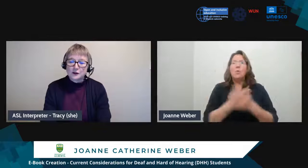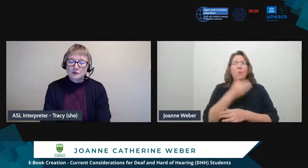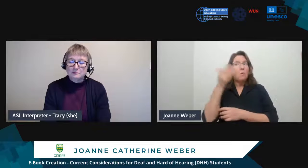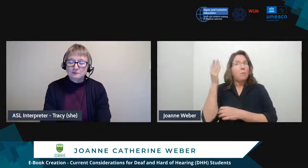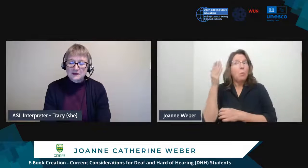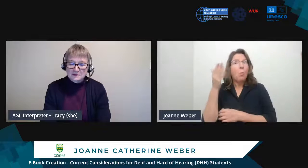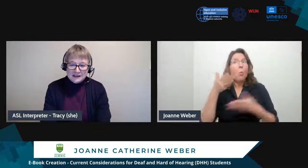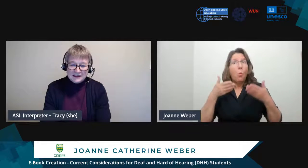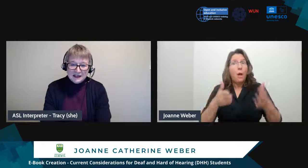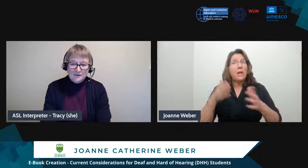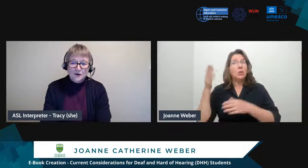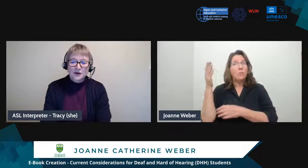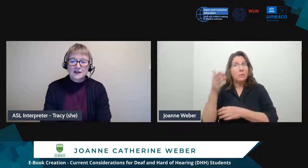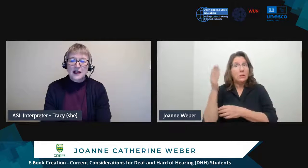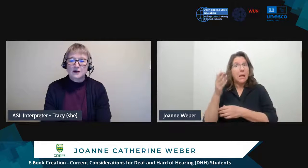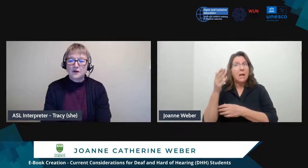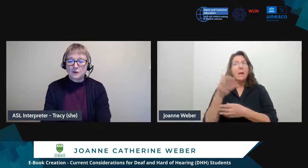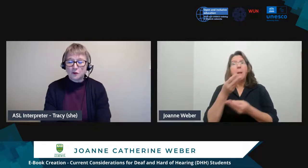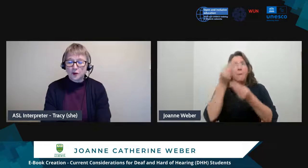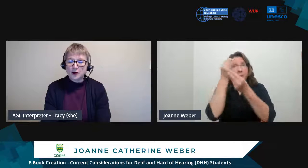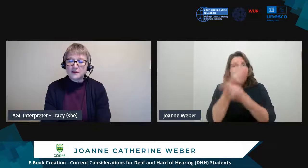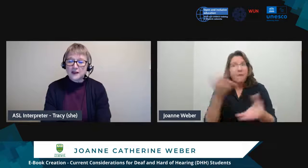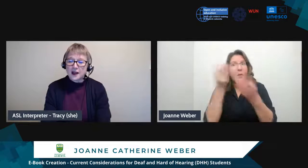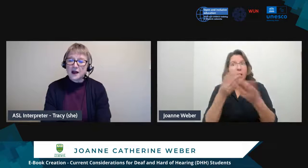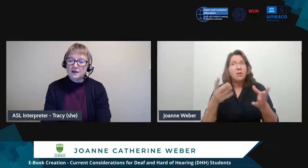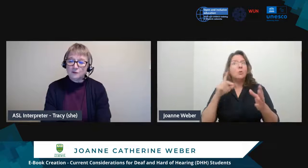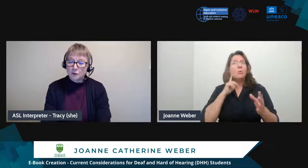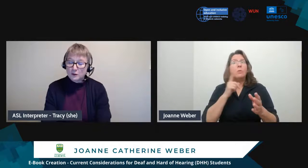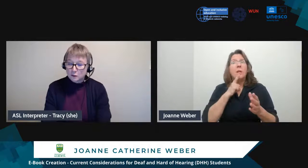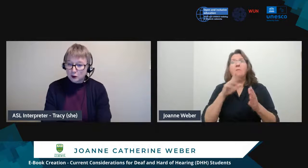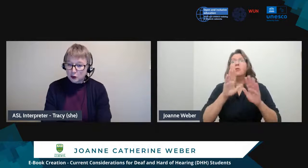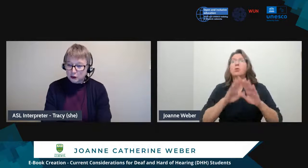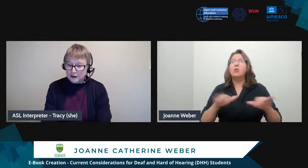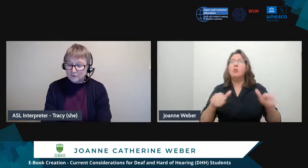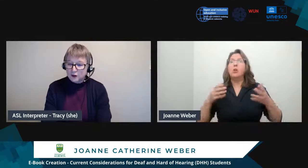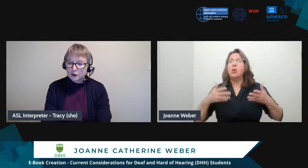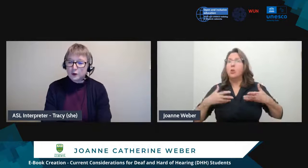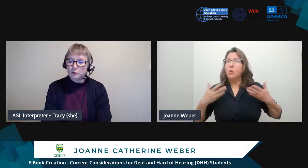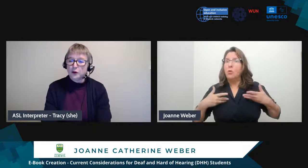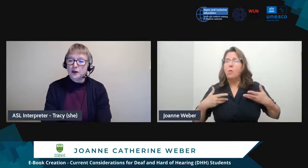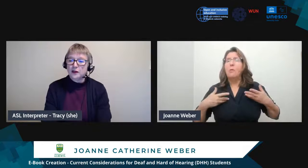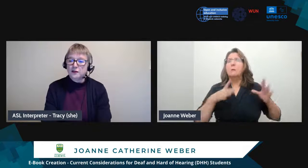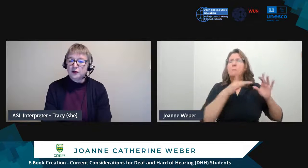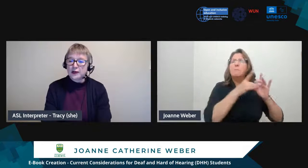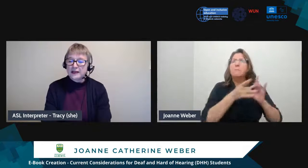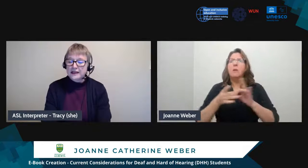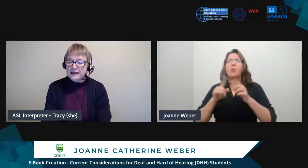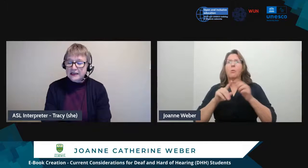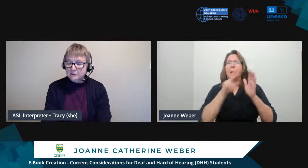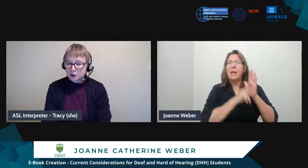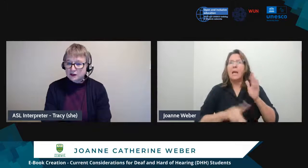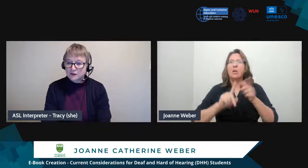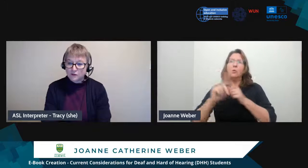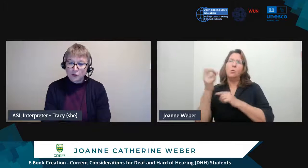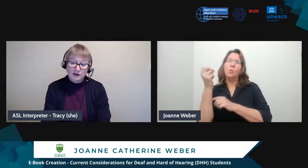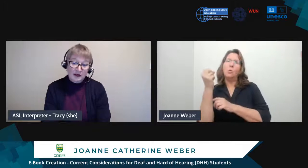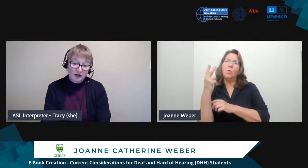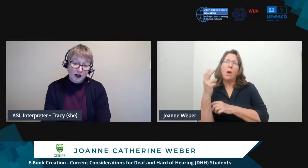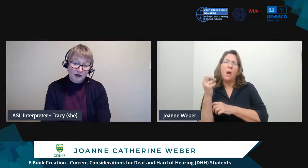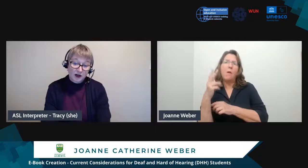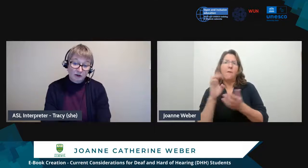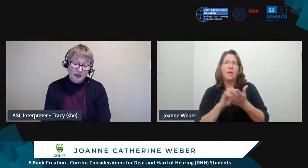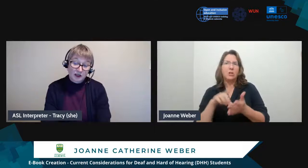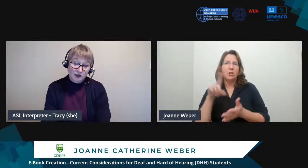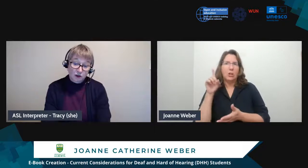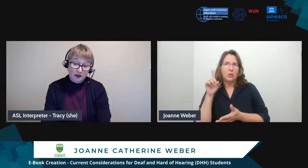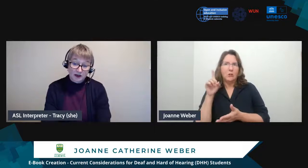So you'll be seeing for yourself parts of what we're looking for when we're creating ebooks for deaf